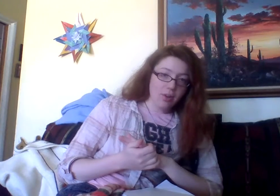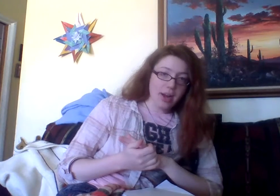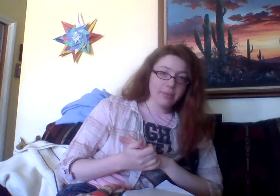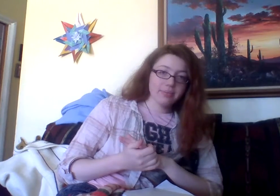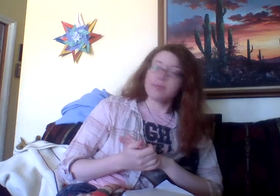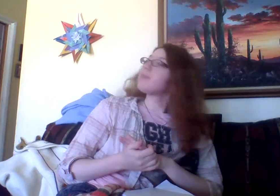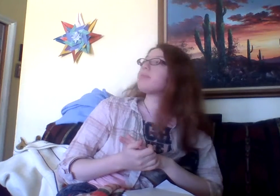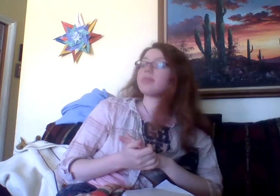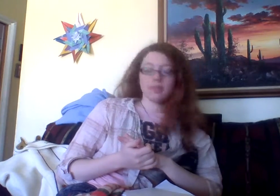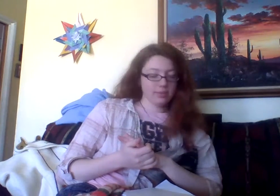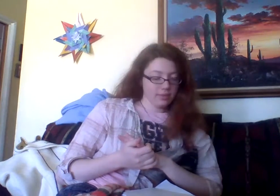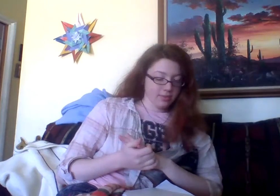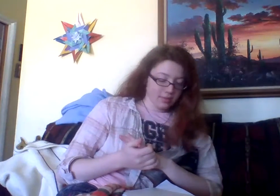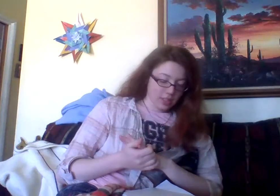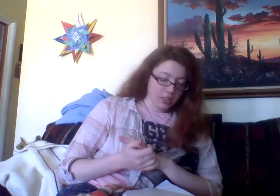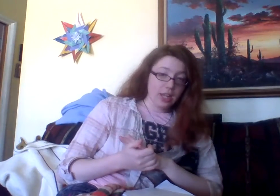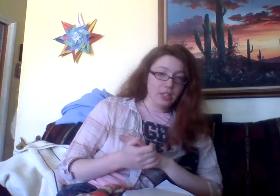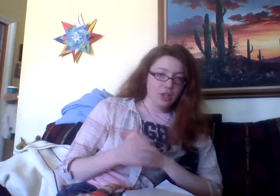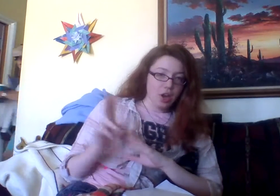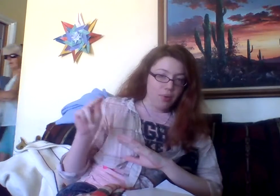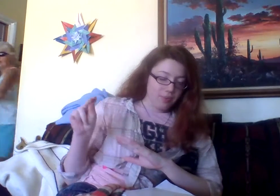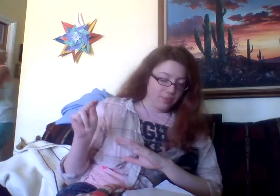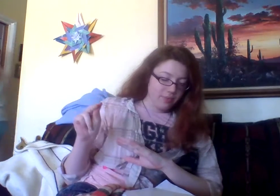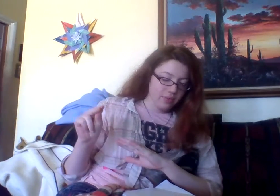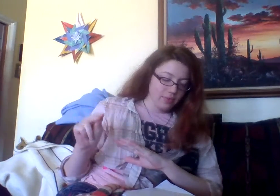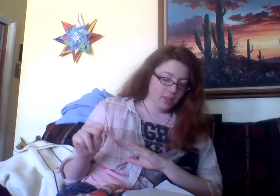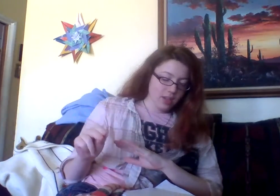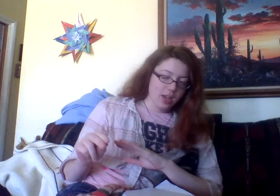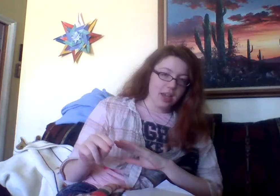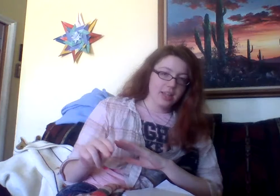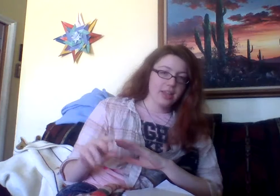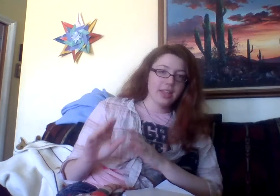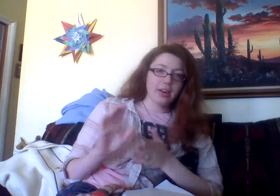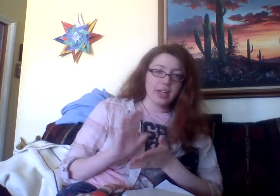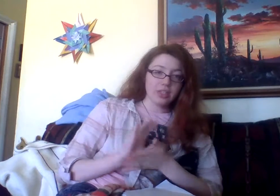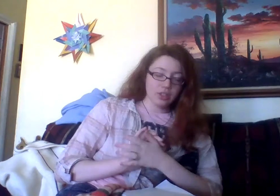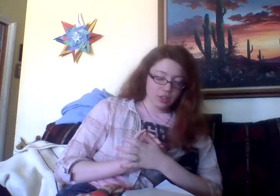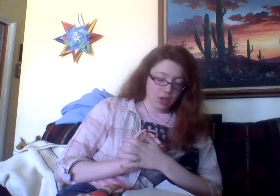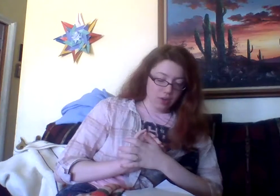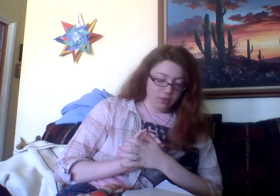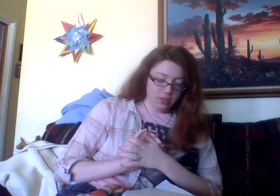Alright. So that's no. And then there is don't.